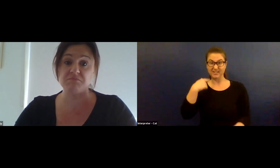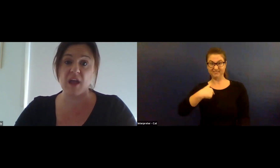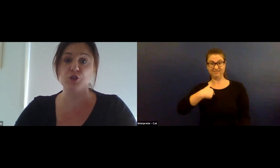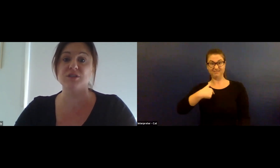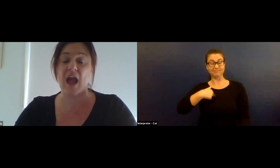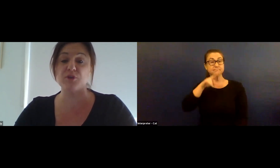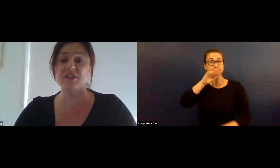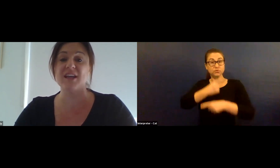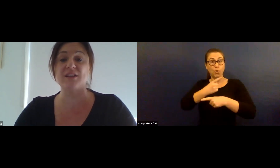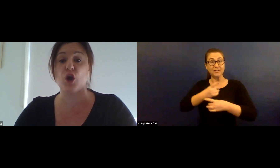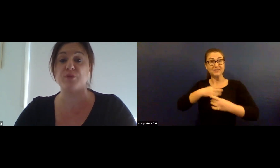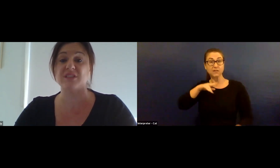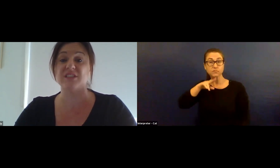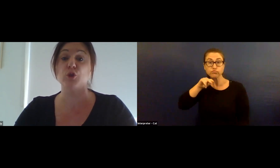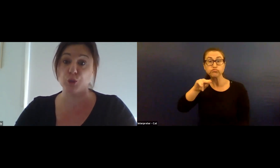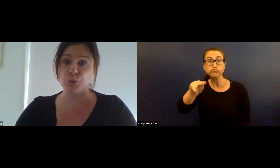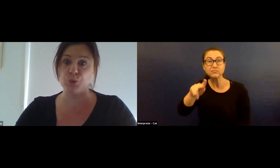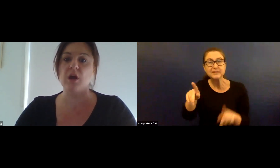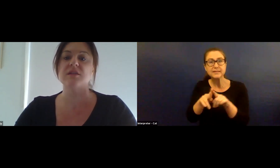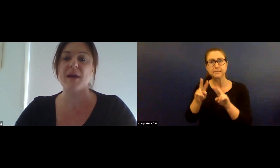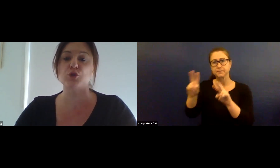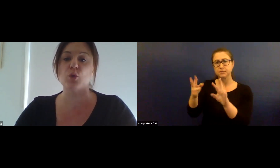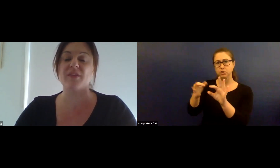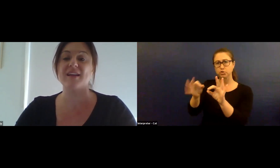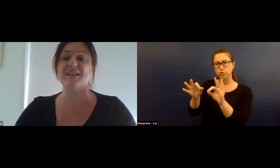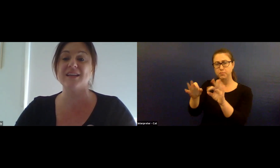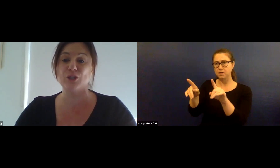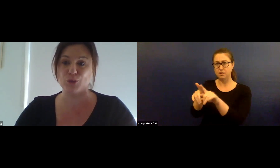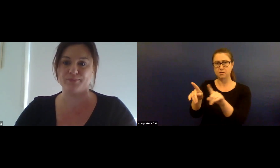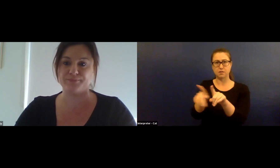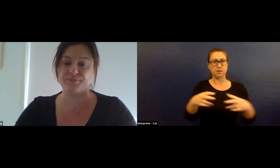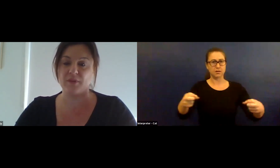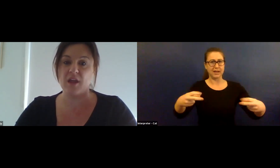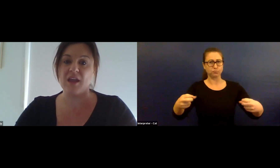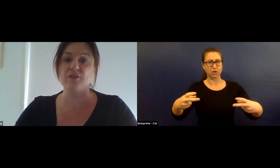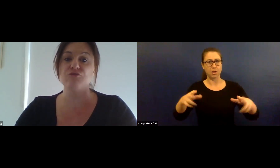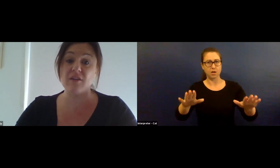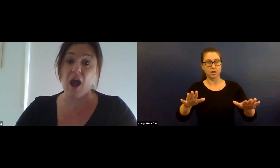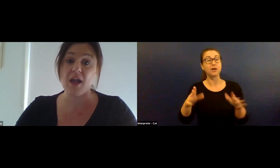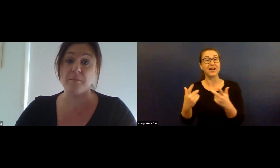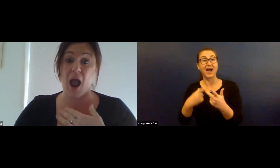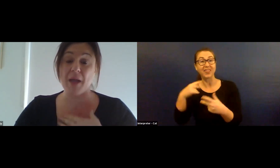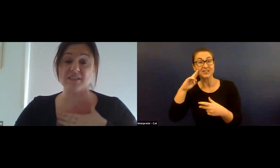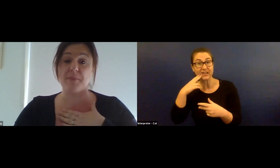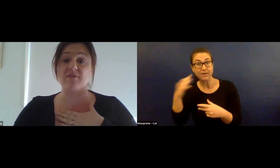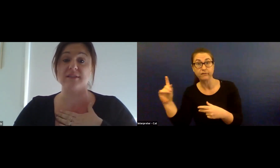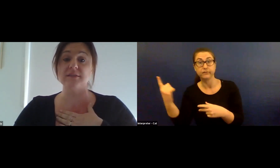themselves and use captioning and interpreters for you to make sure that they can hear you. In real life, my biggest barrier is